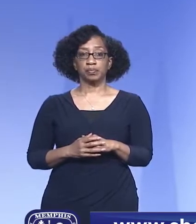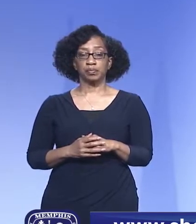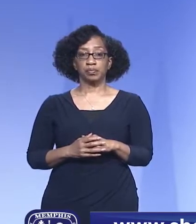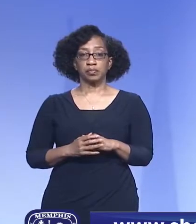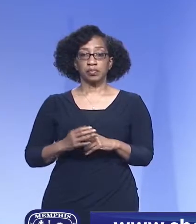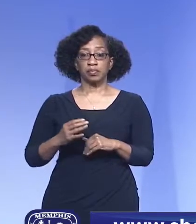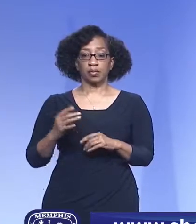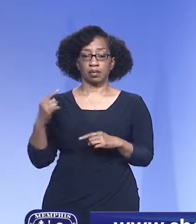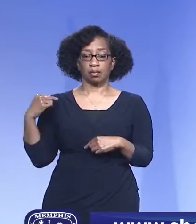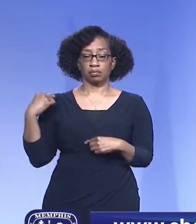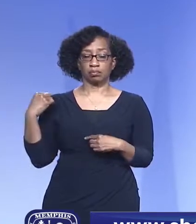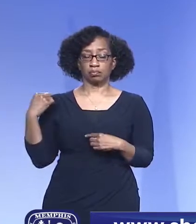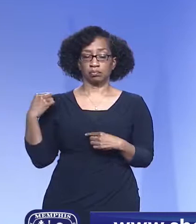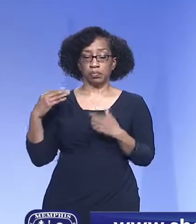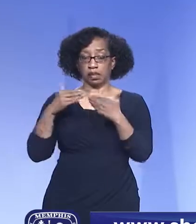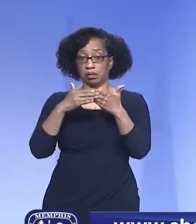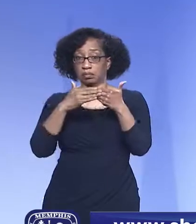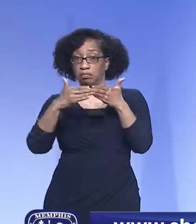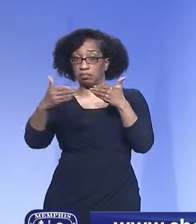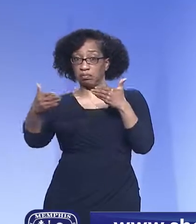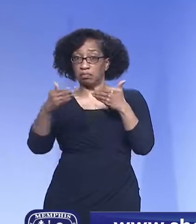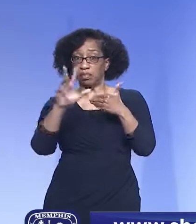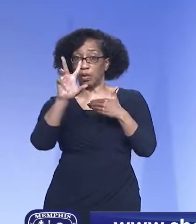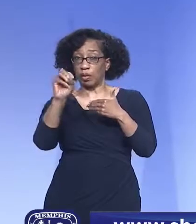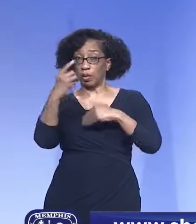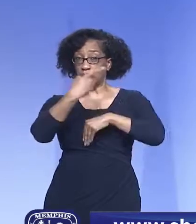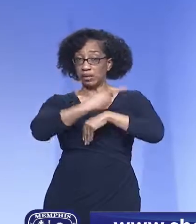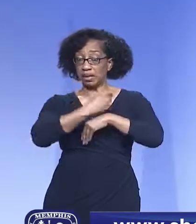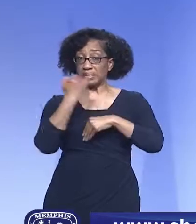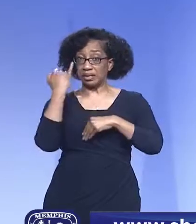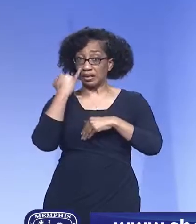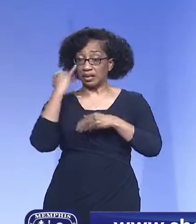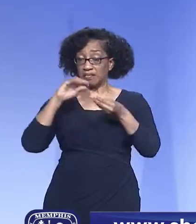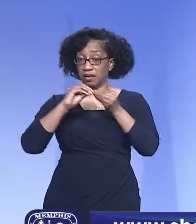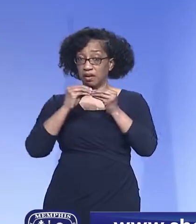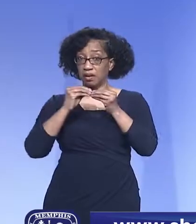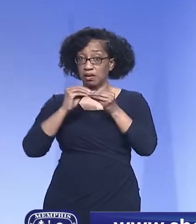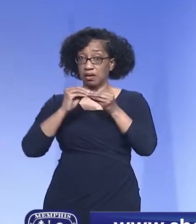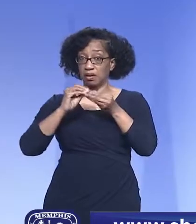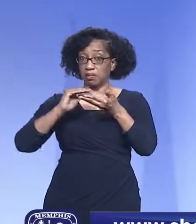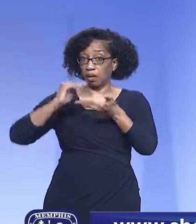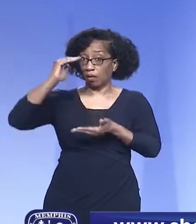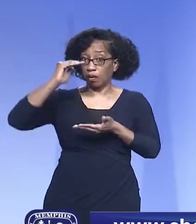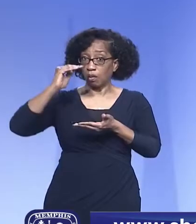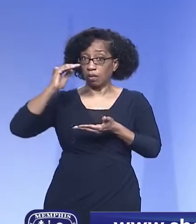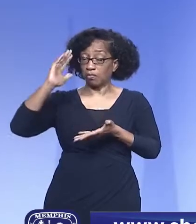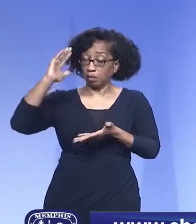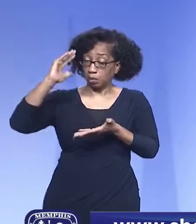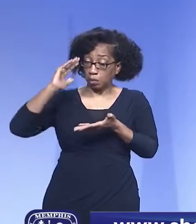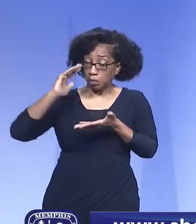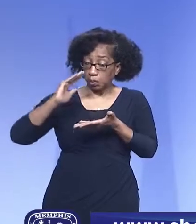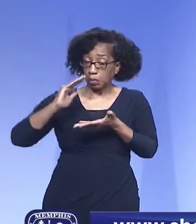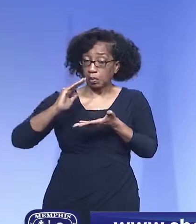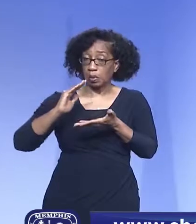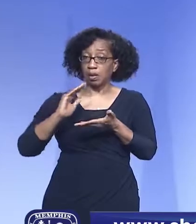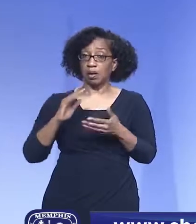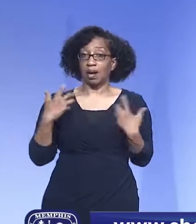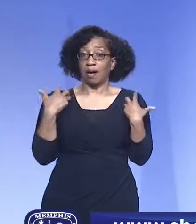in the next 30 days, we will be making some other adjustments to the health